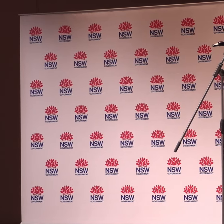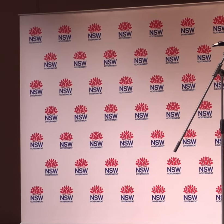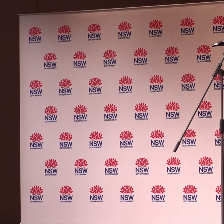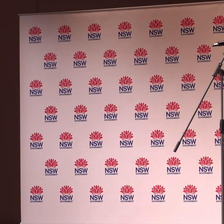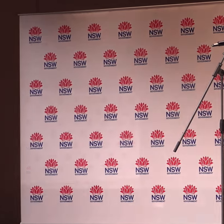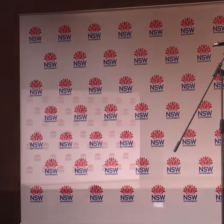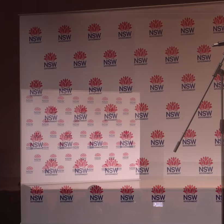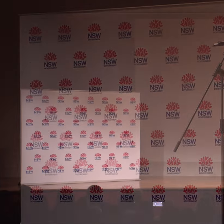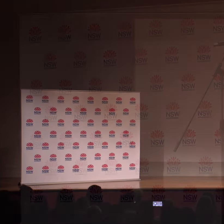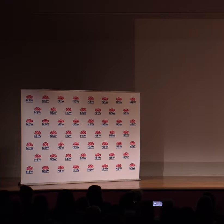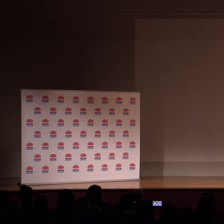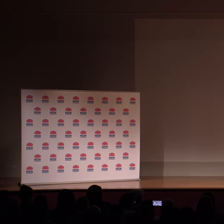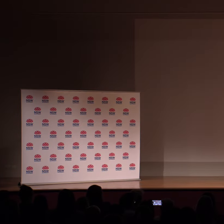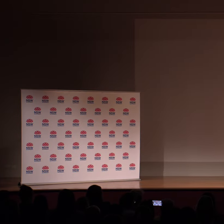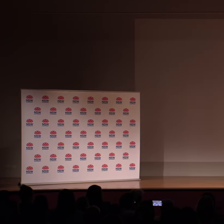Thank you.